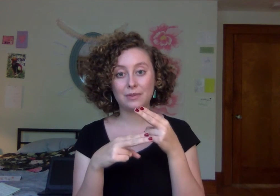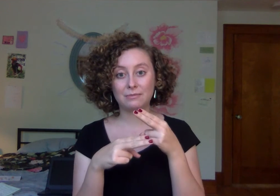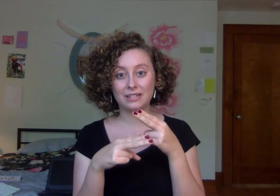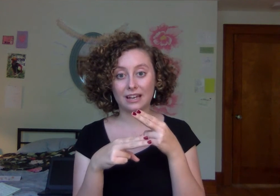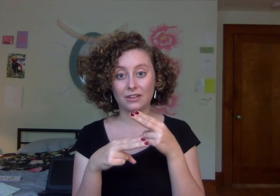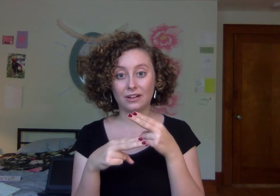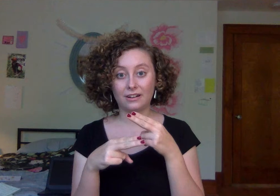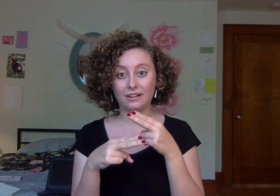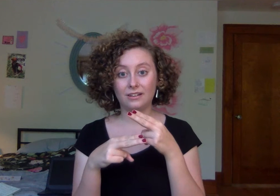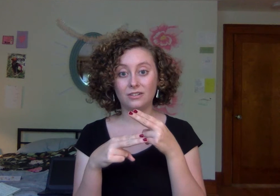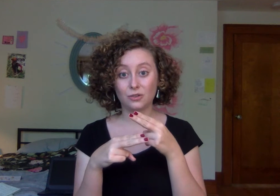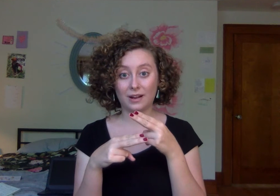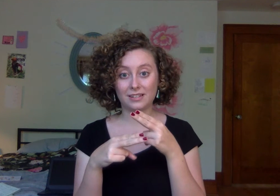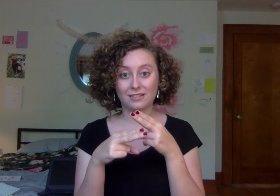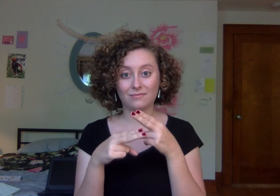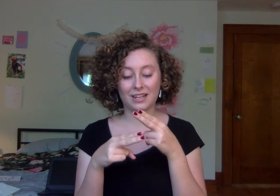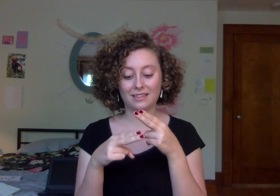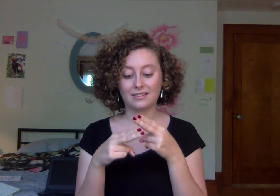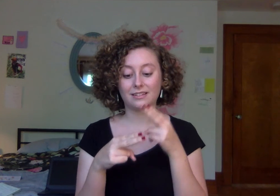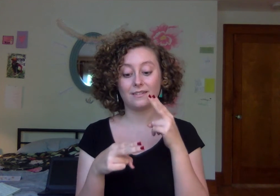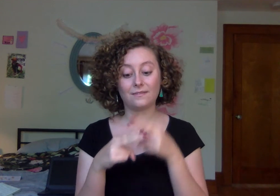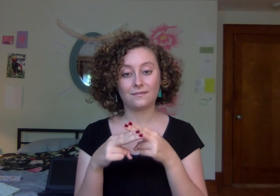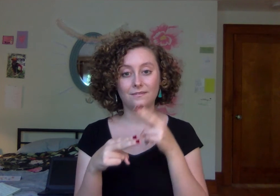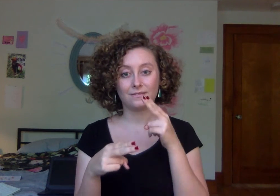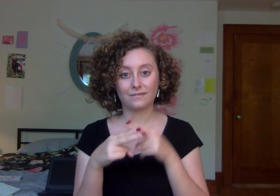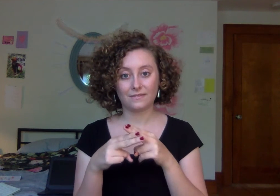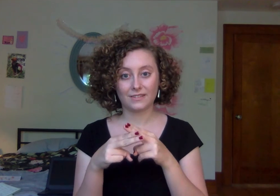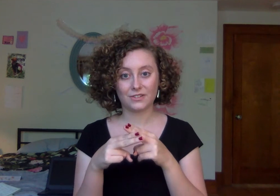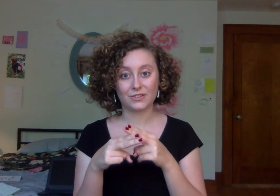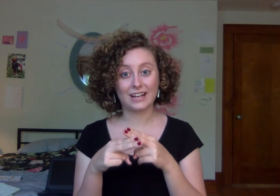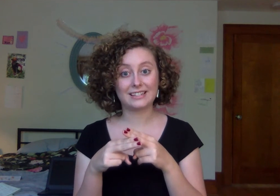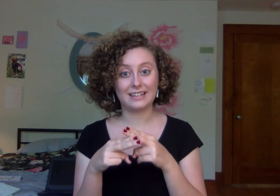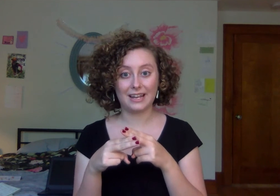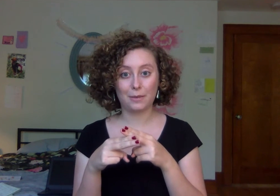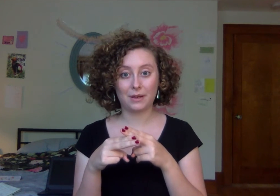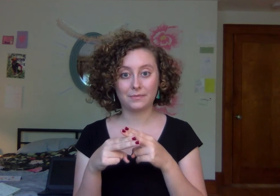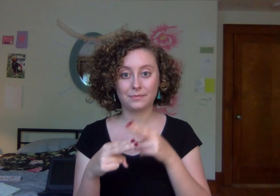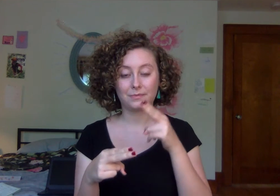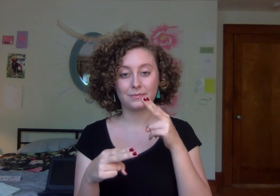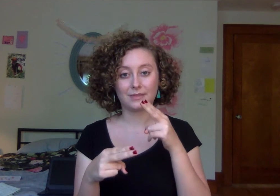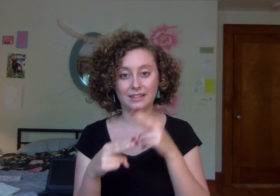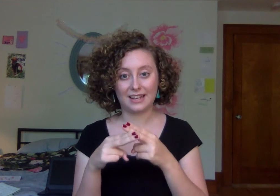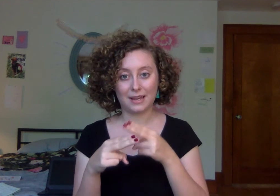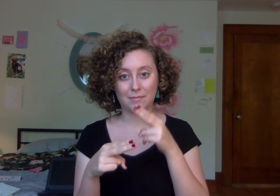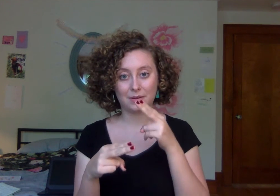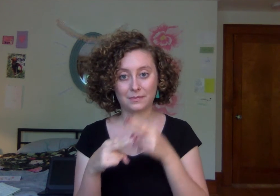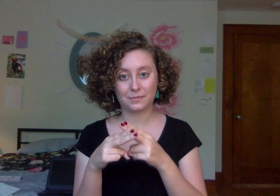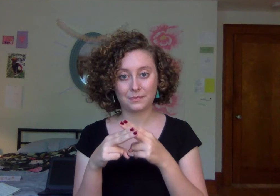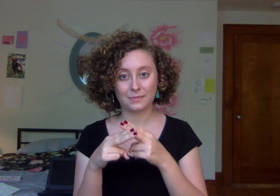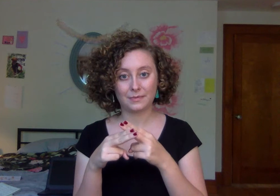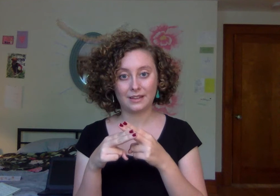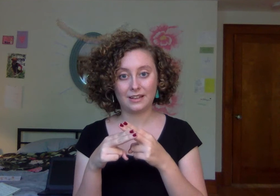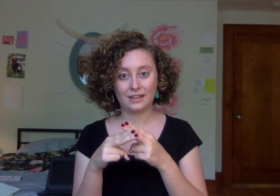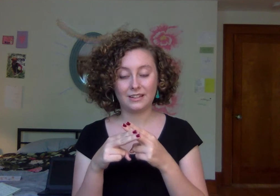them together twice, like this. So that's name, name.